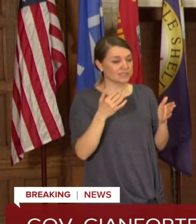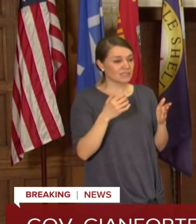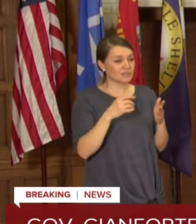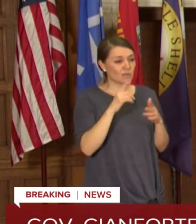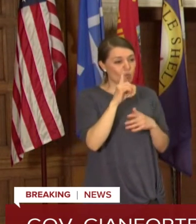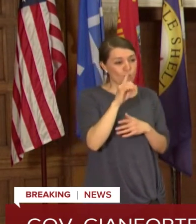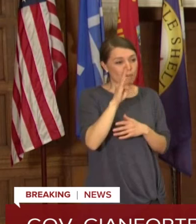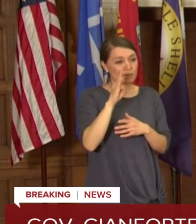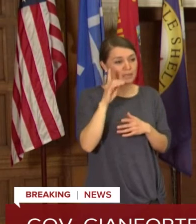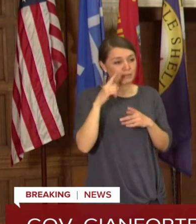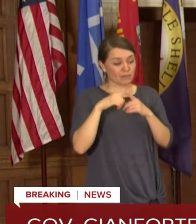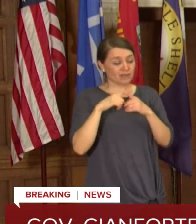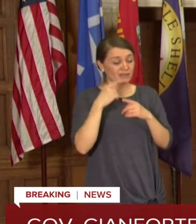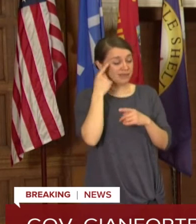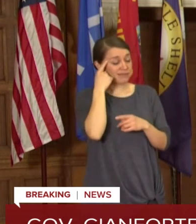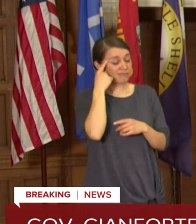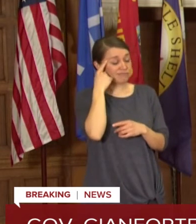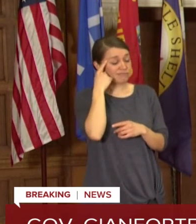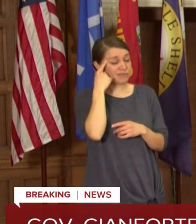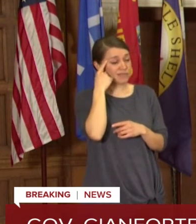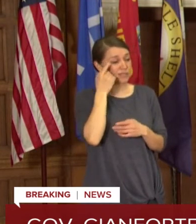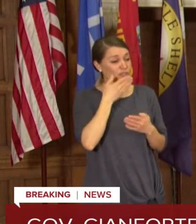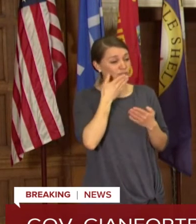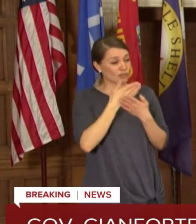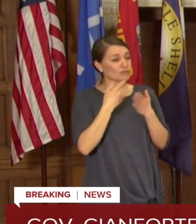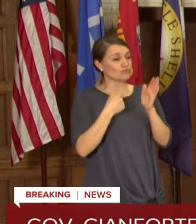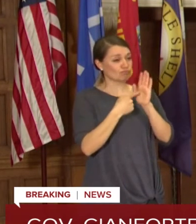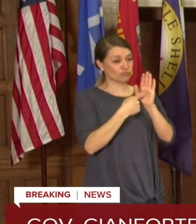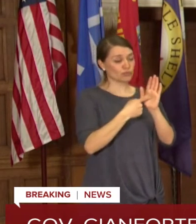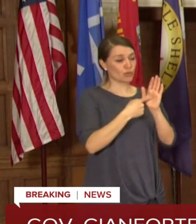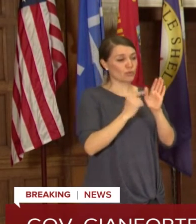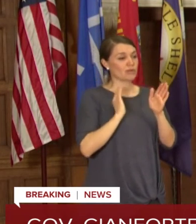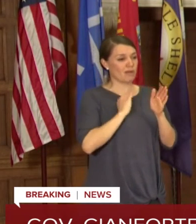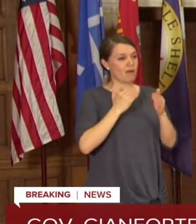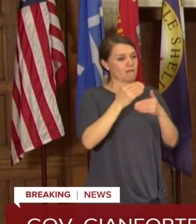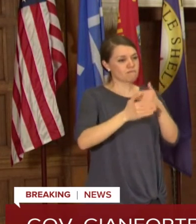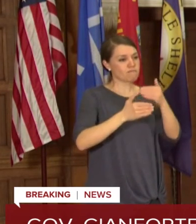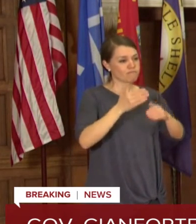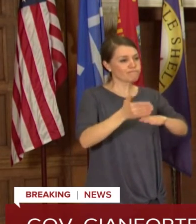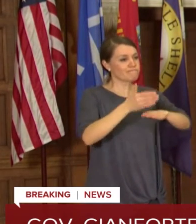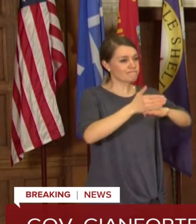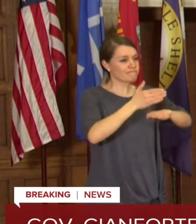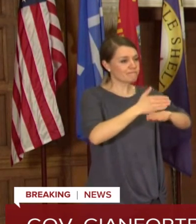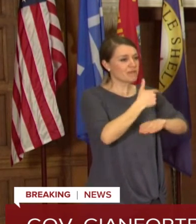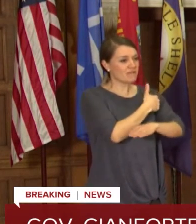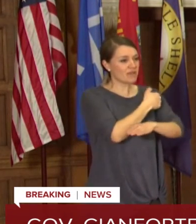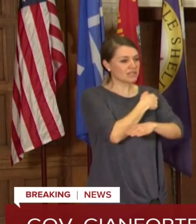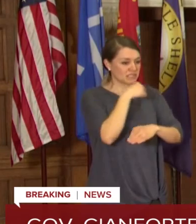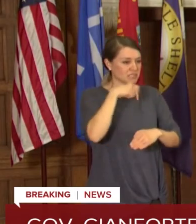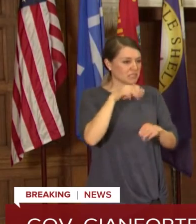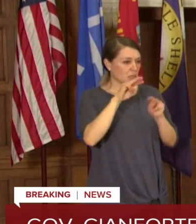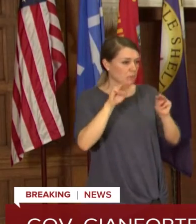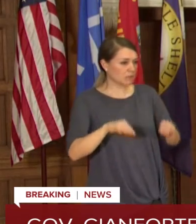week. So I think that's a good sign, again, as to the progress of vaccinations in Montana.